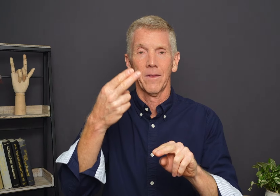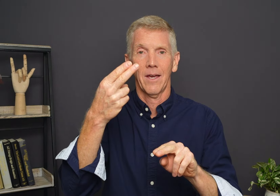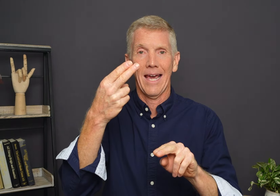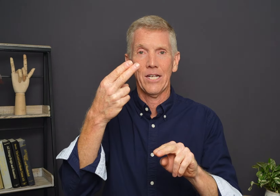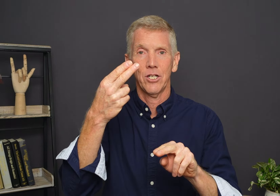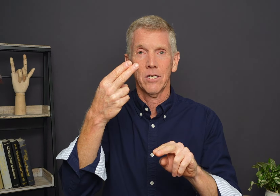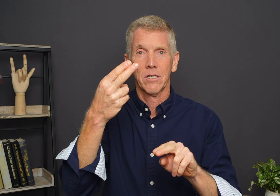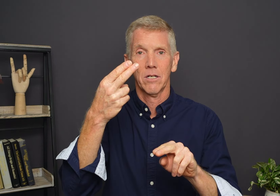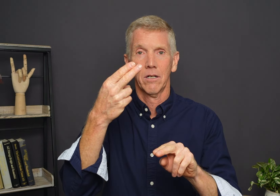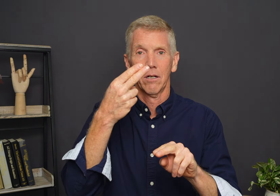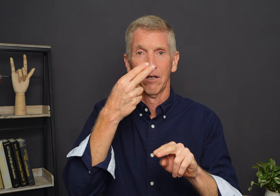H's,